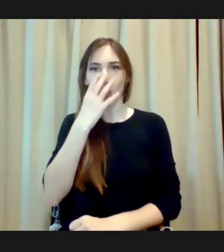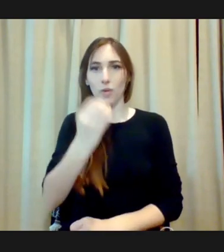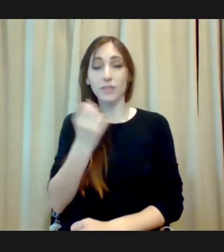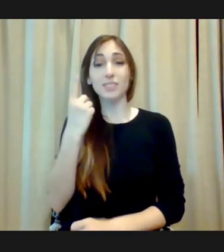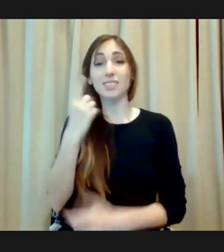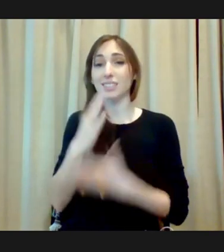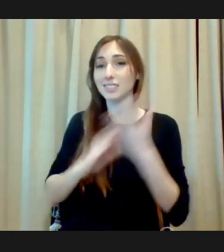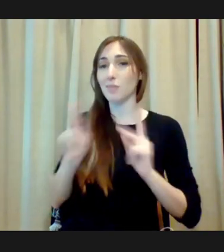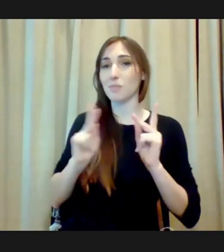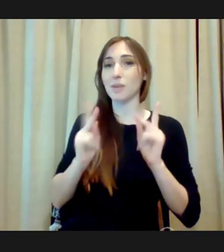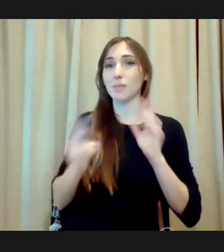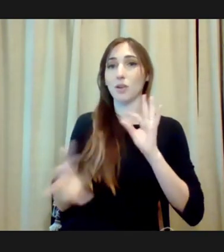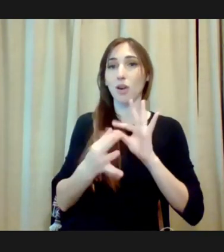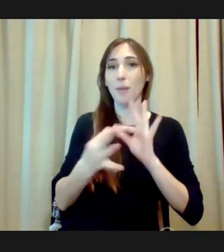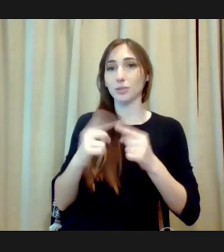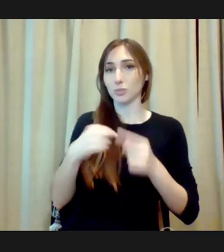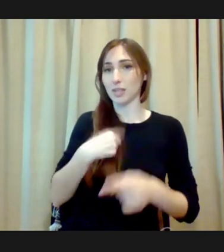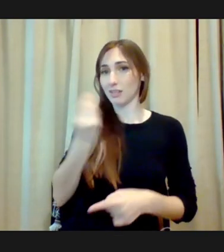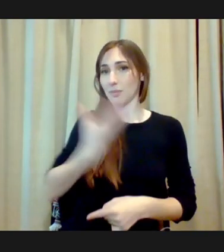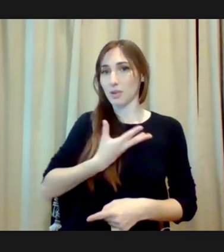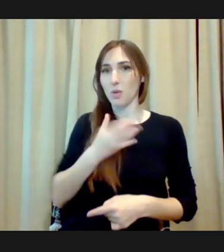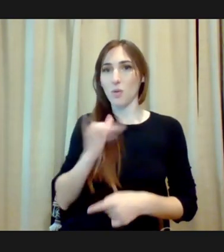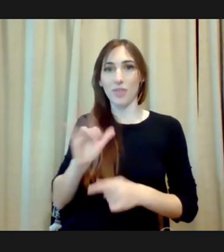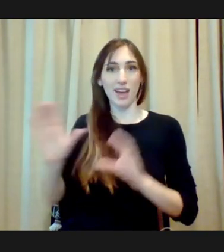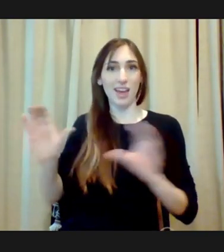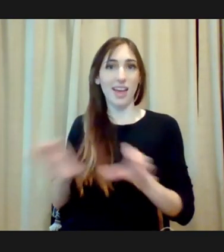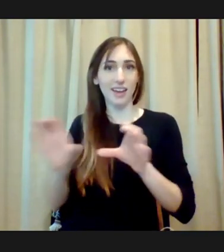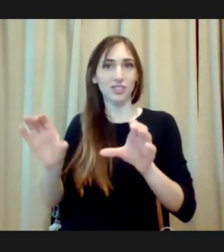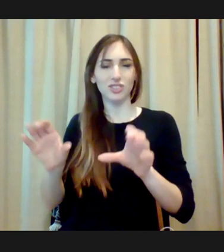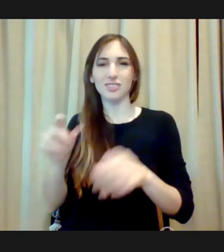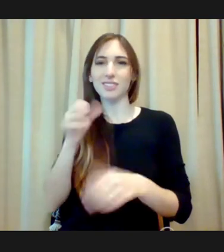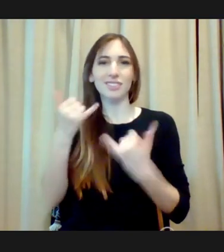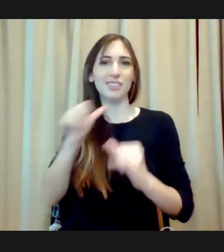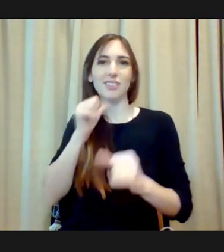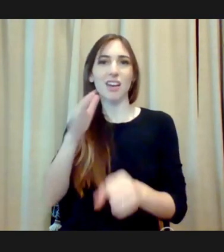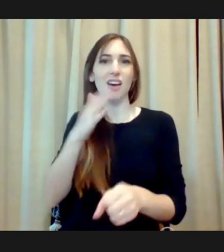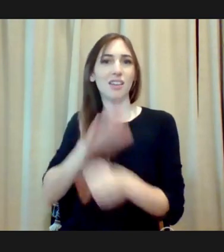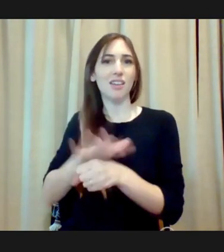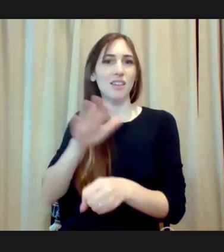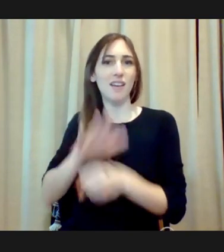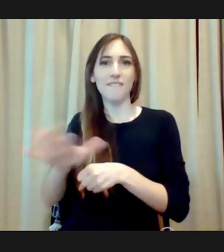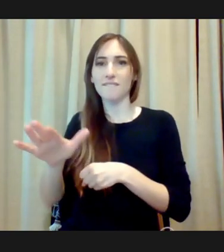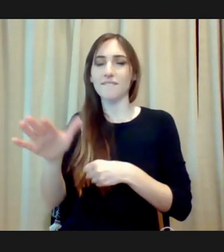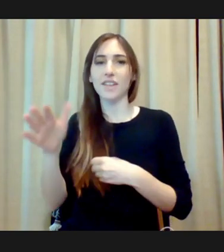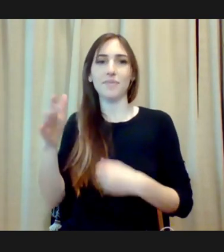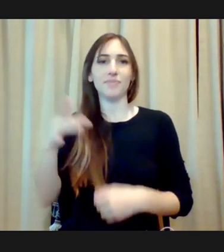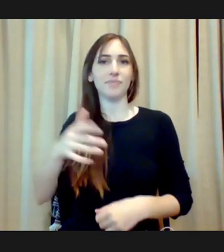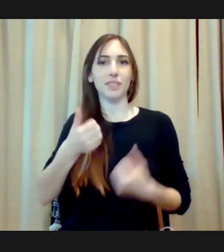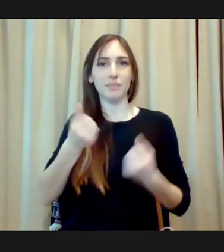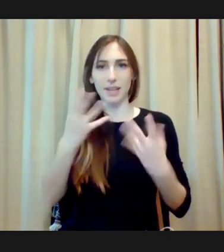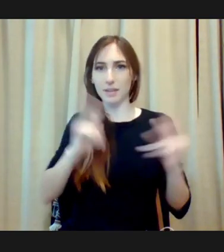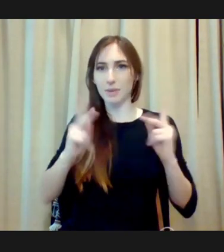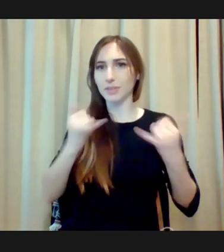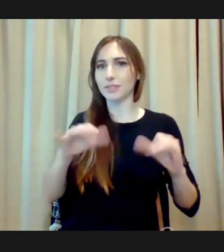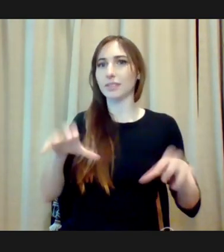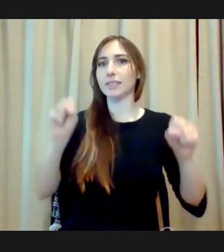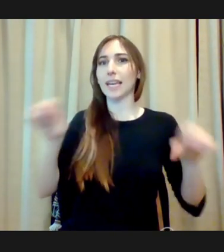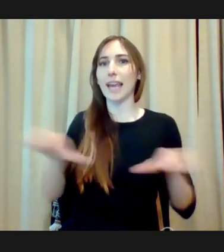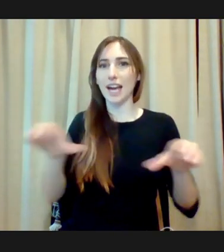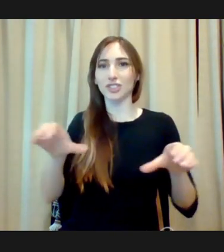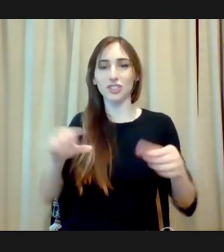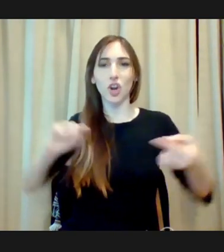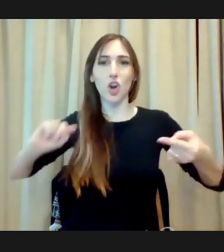that that action was insufficient, that the Wolf Advisory Group is still taking actions that are harmful towards